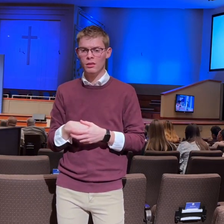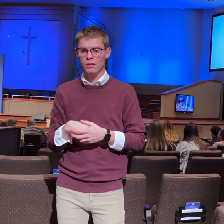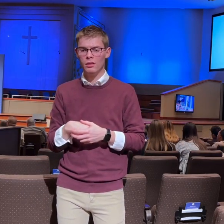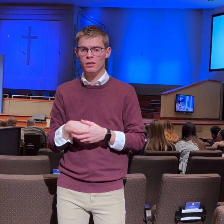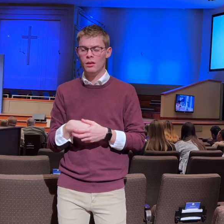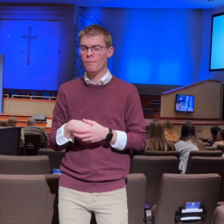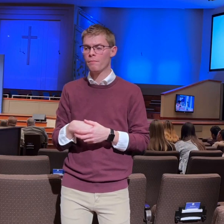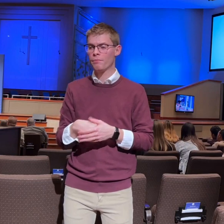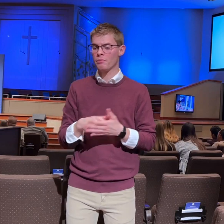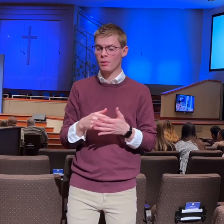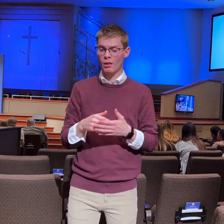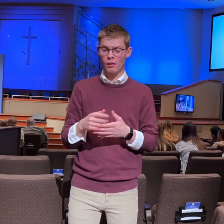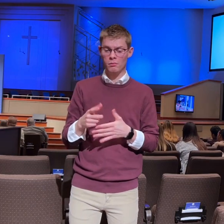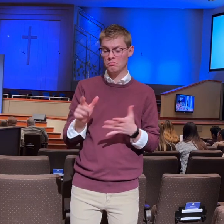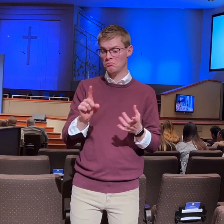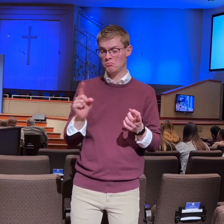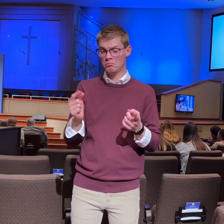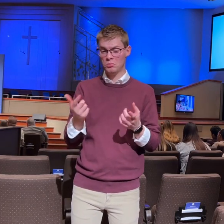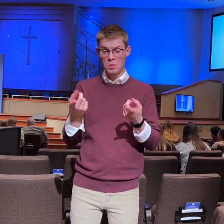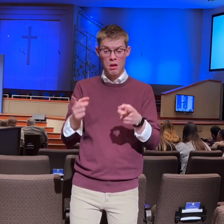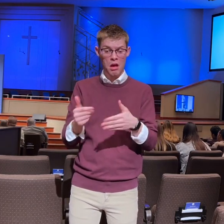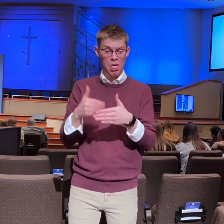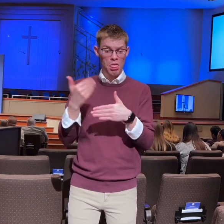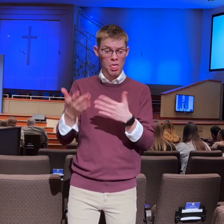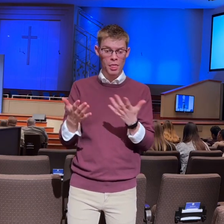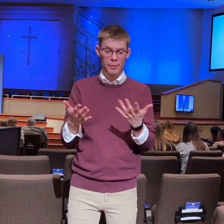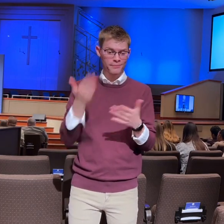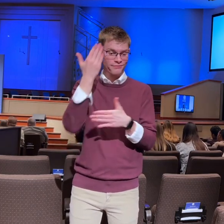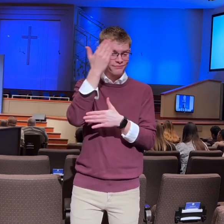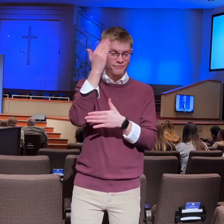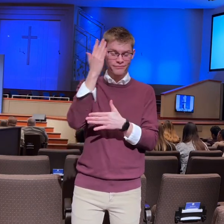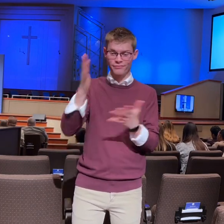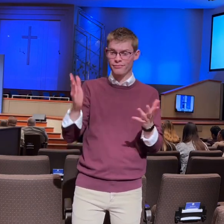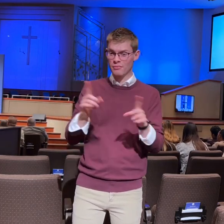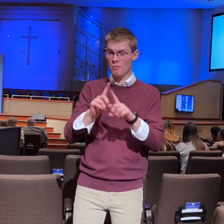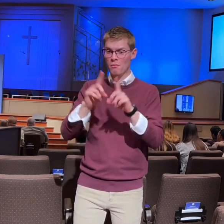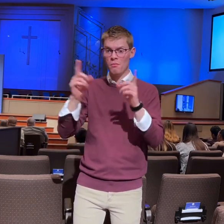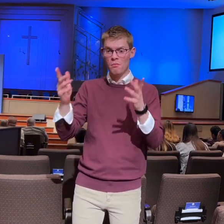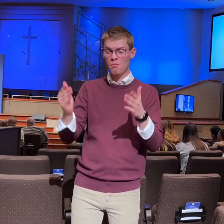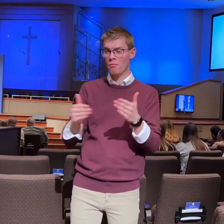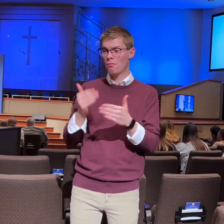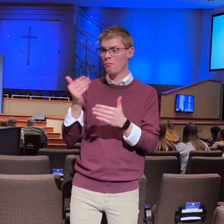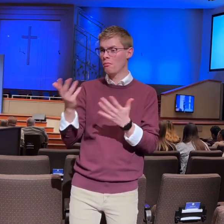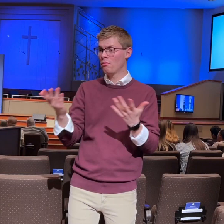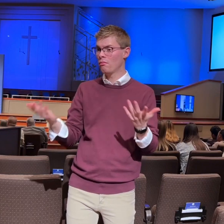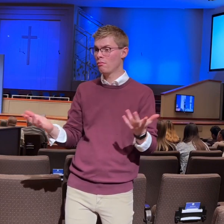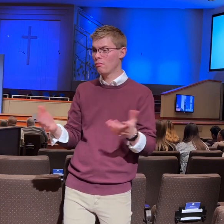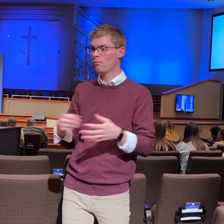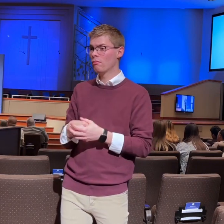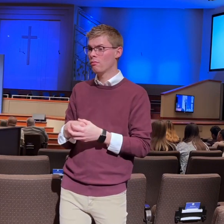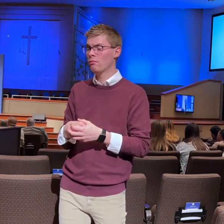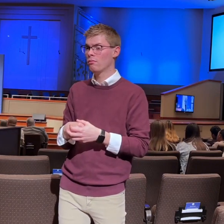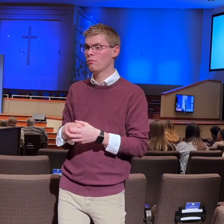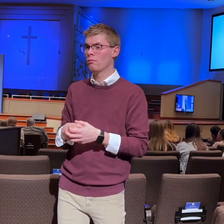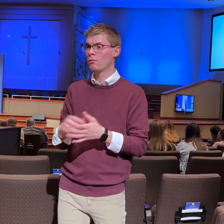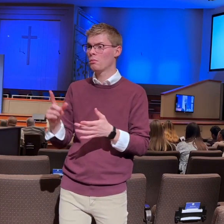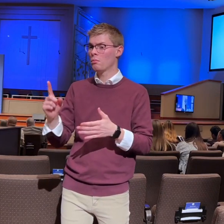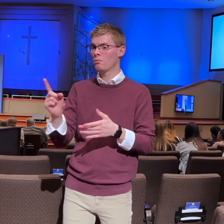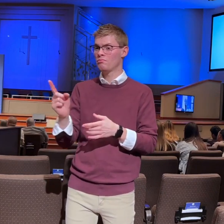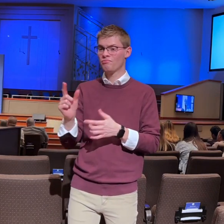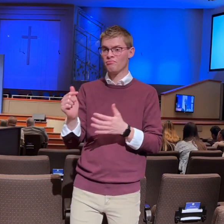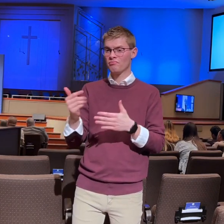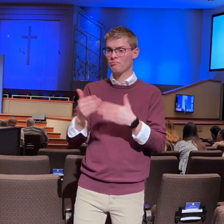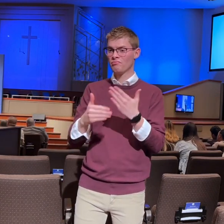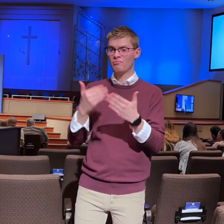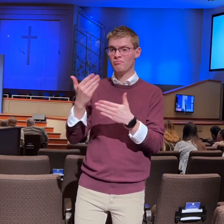receives whatever they get off of the internet or some other crazy book they read from Borders Bookstore or wherever, whatever trash